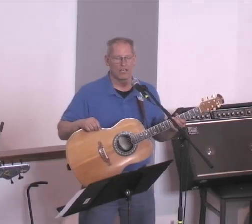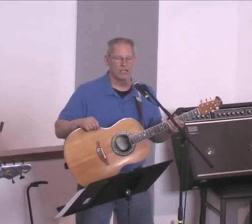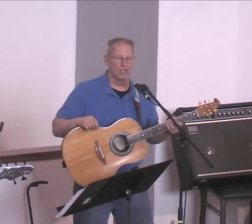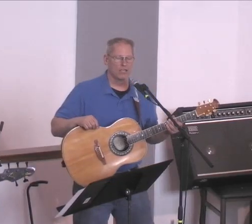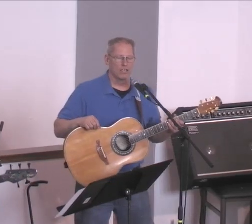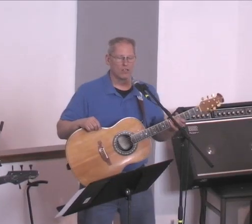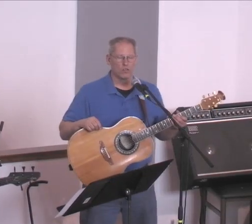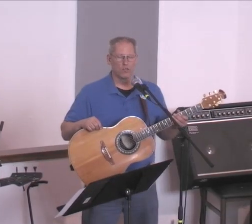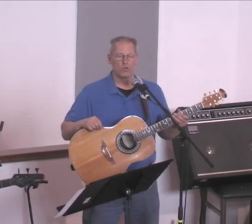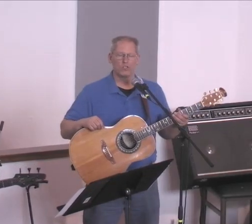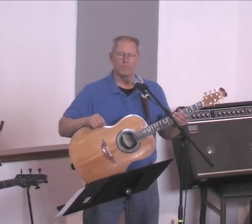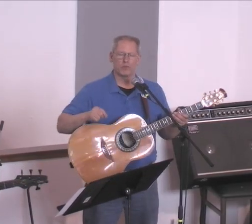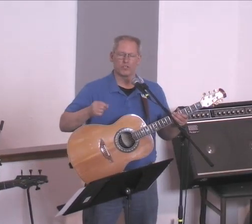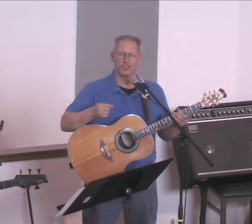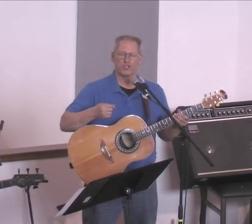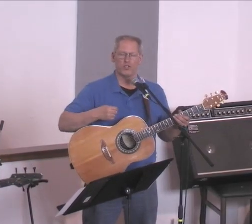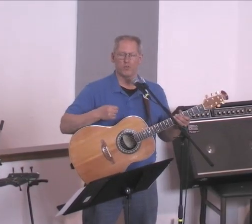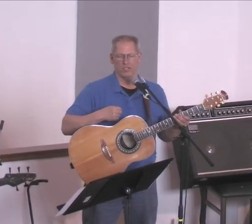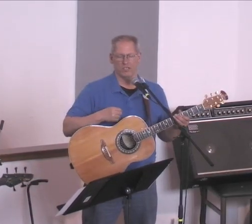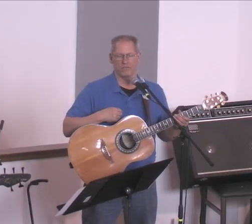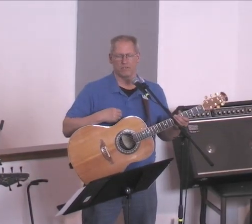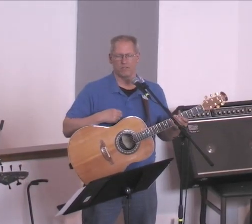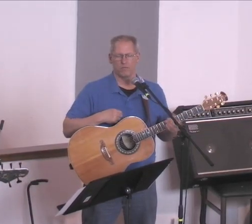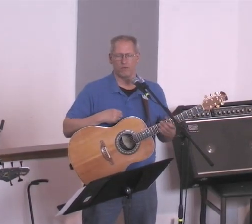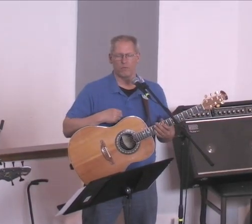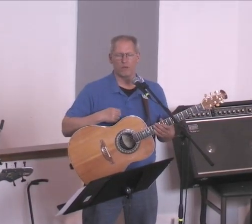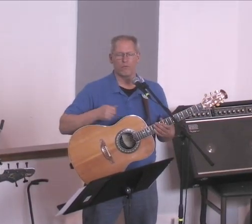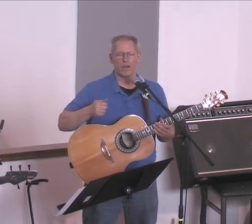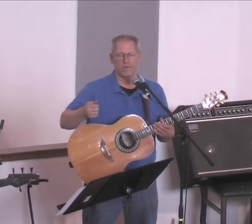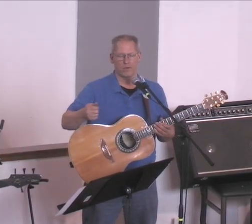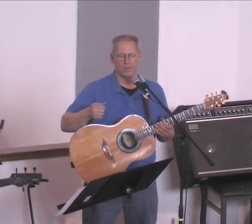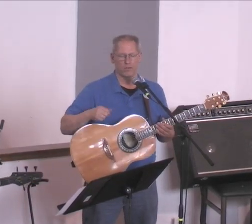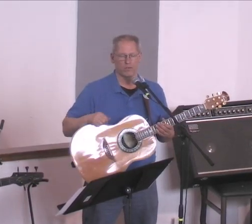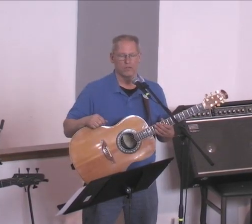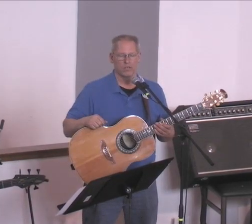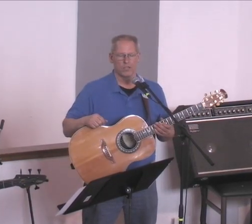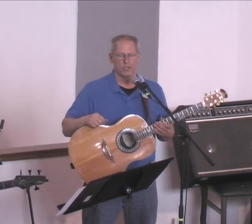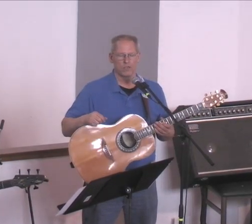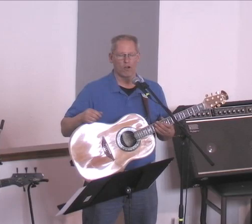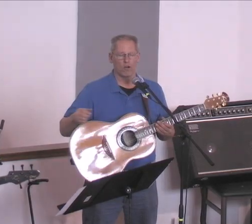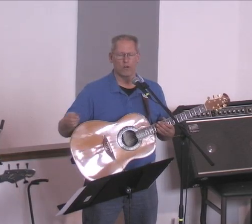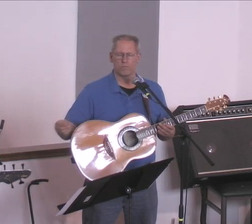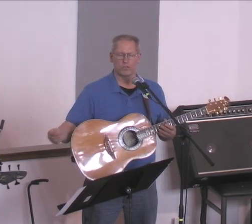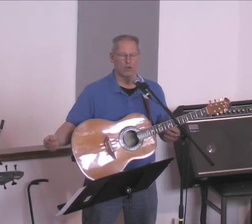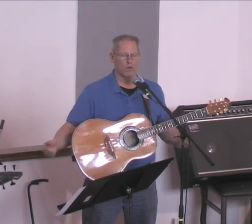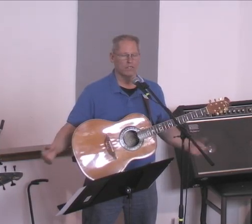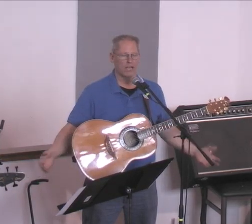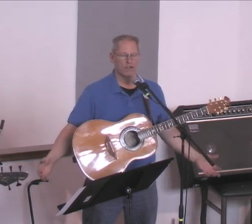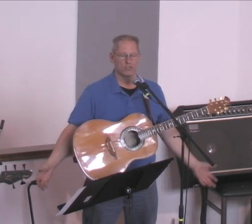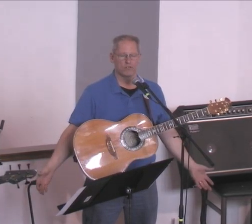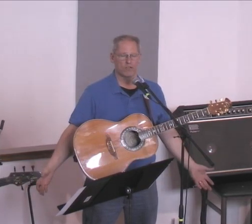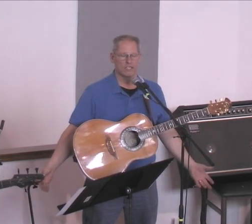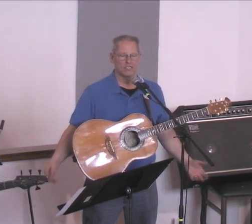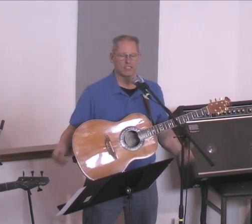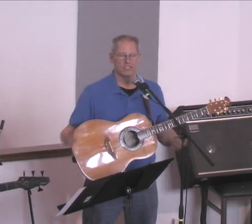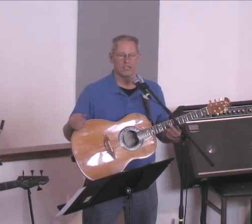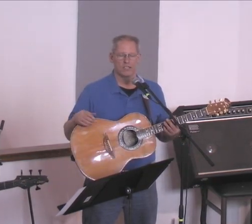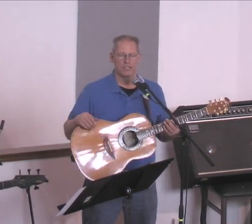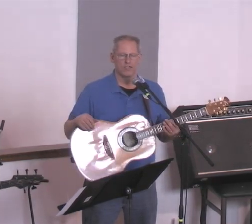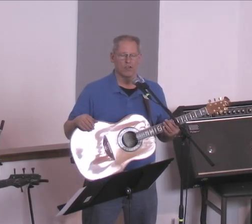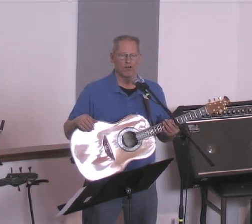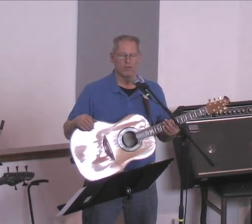God. Lord, you pursue us when we run from you. Your arms are always